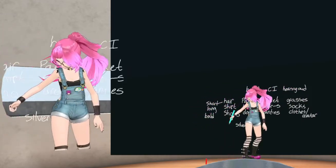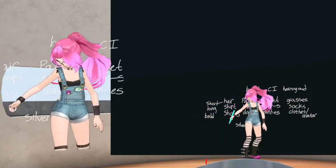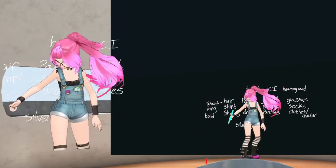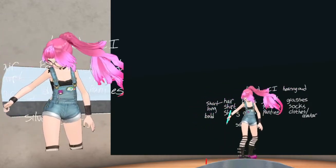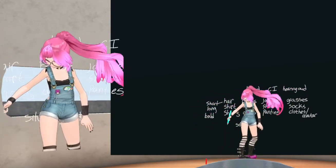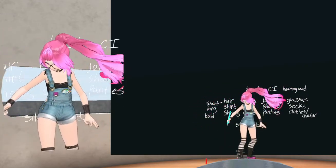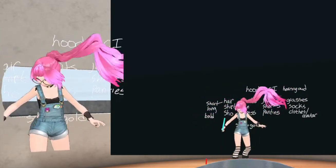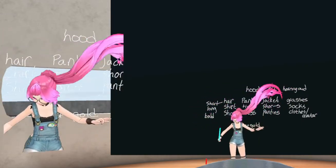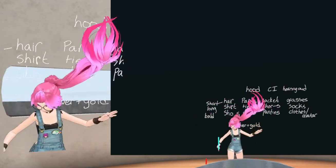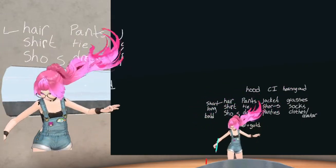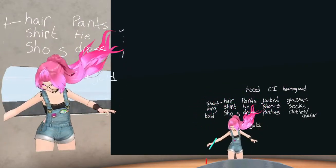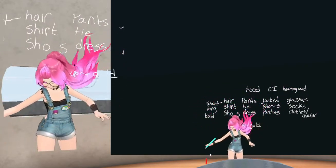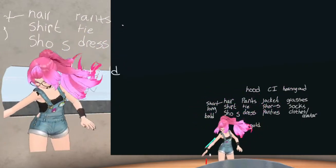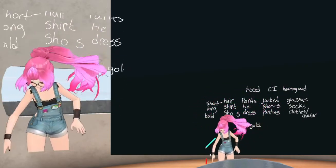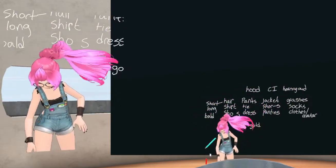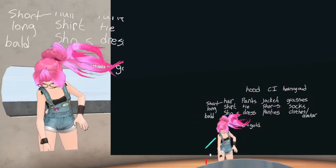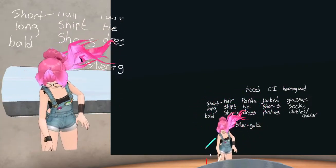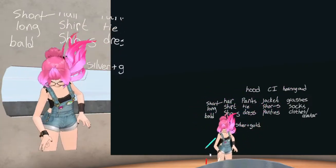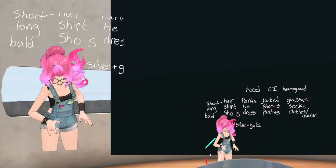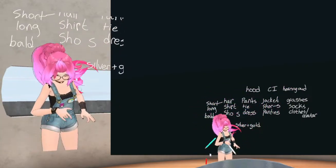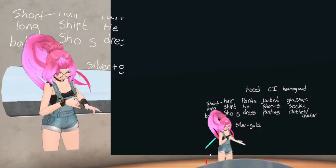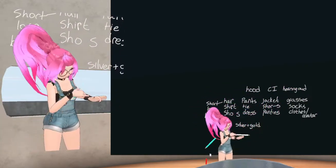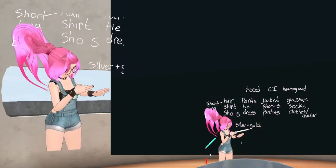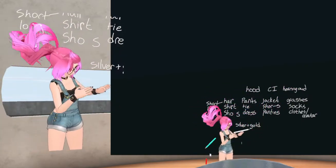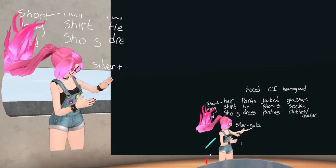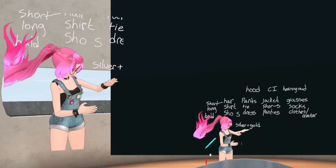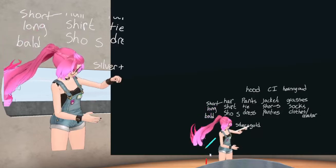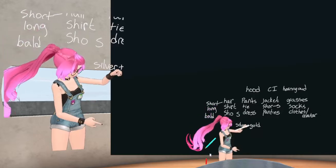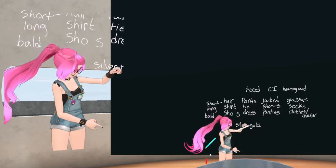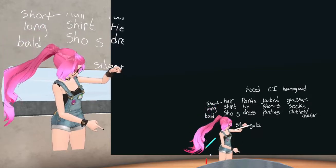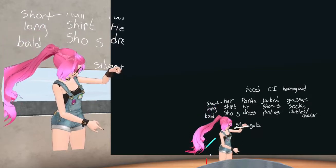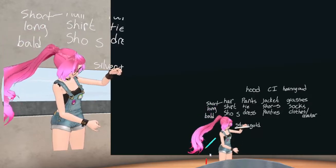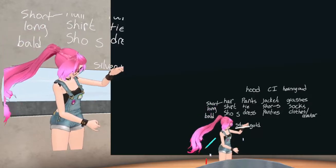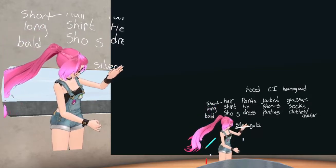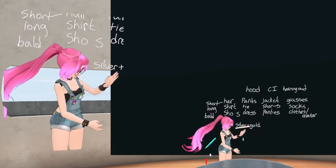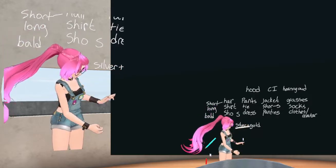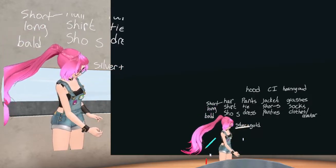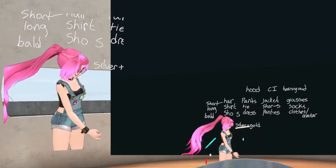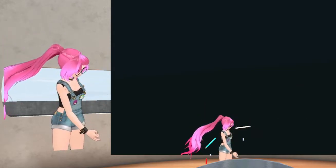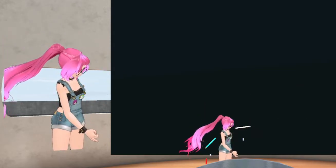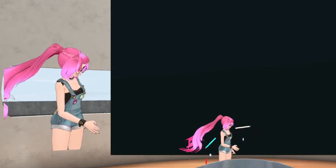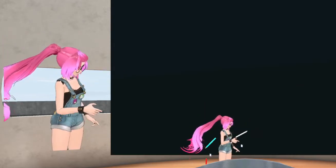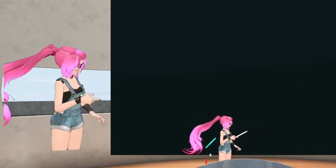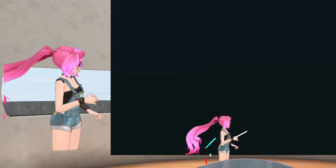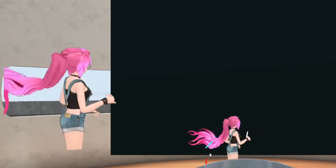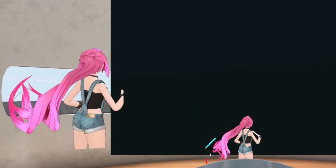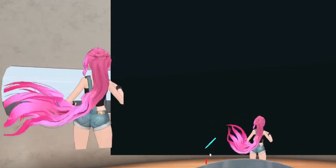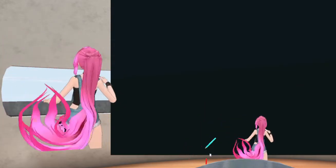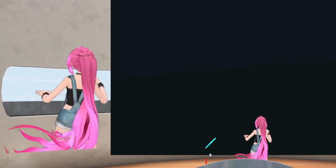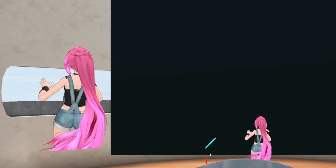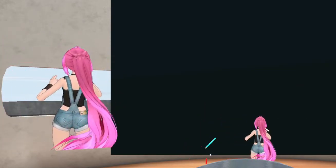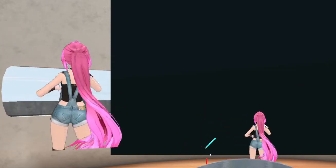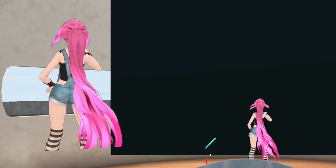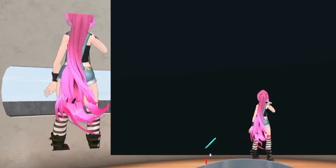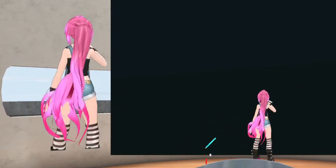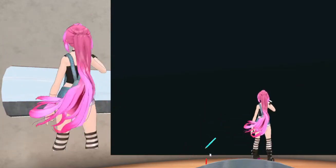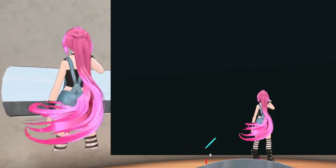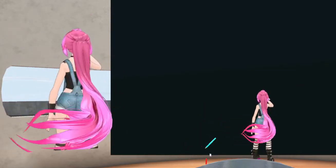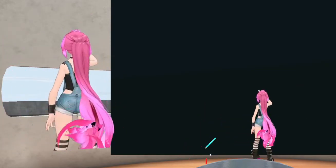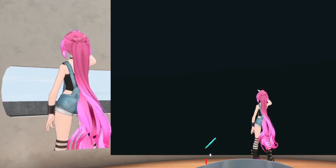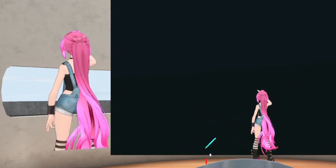questions. I was gonna go over gender also, so I'm just gonna try and go over this pretty